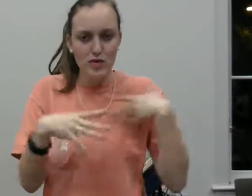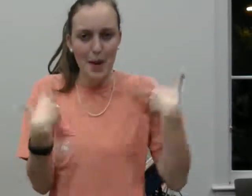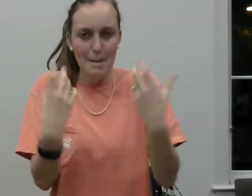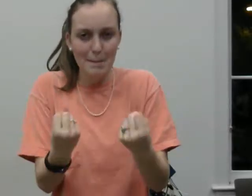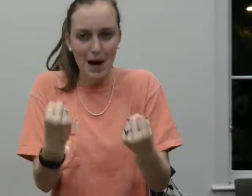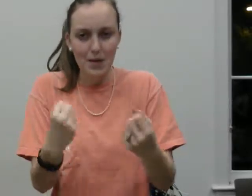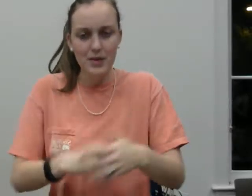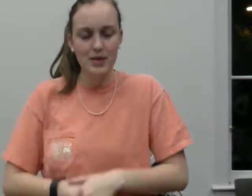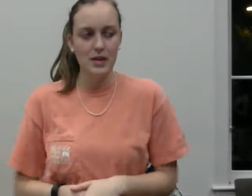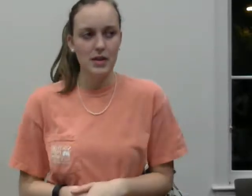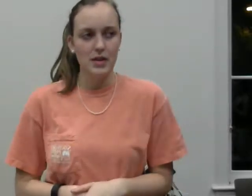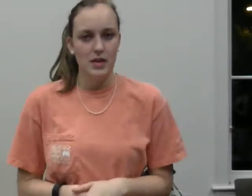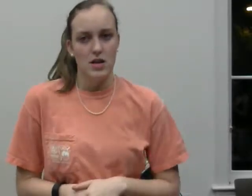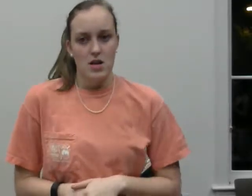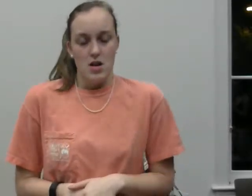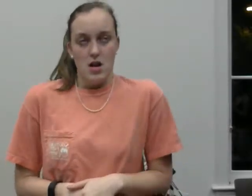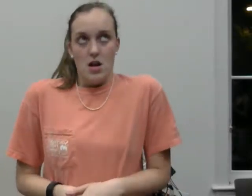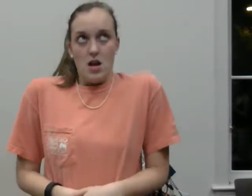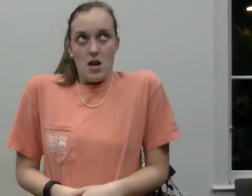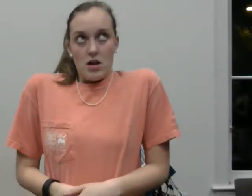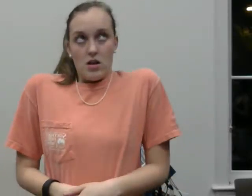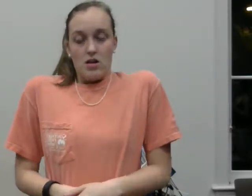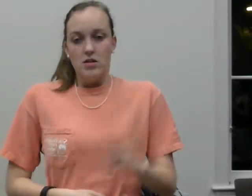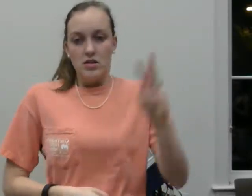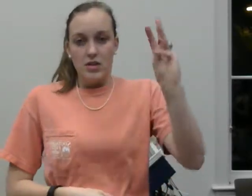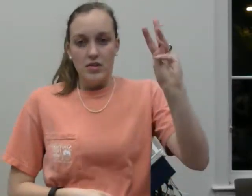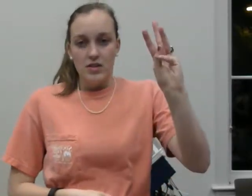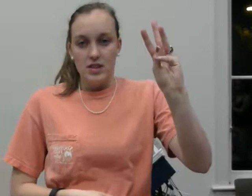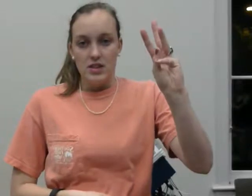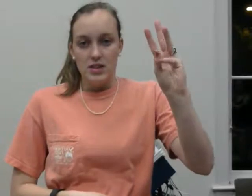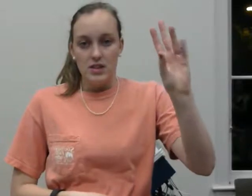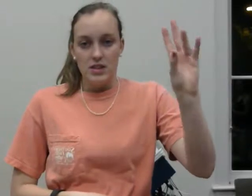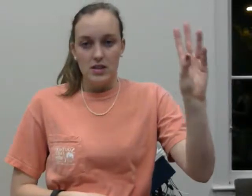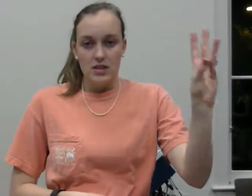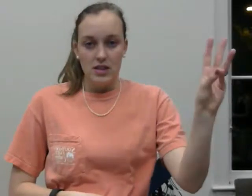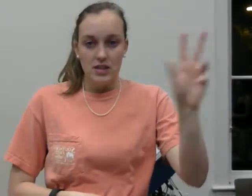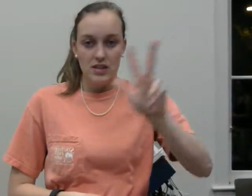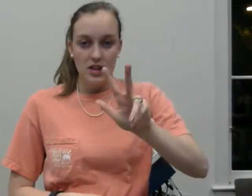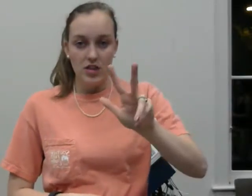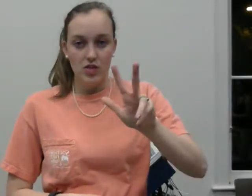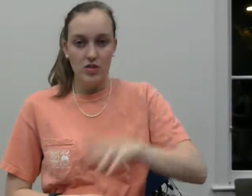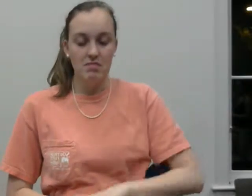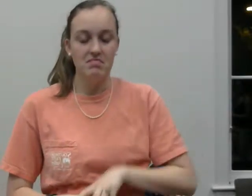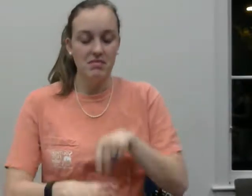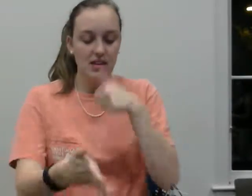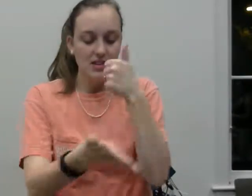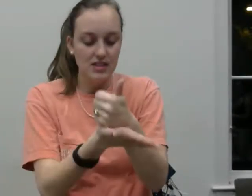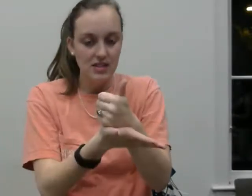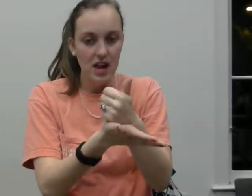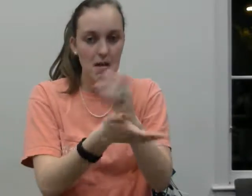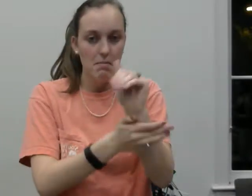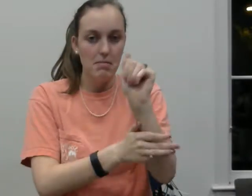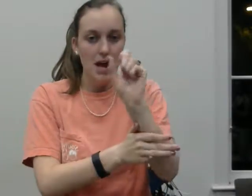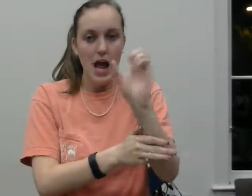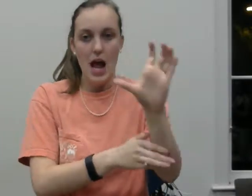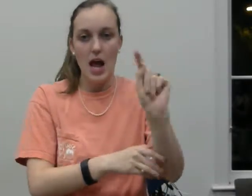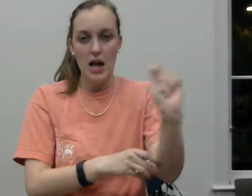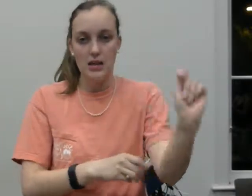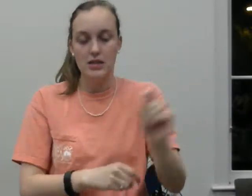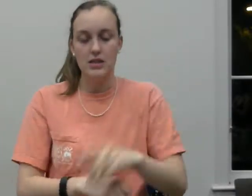of 1763 was an example of tyranny. They thought that's not fair. They thought that the Stamp Act was an example of tyranny. They thought that the